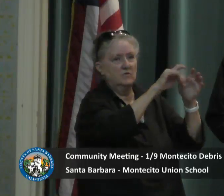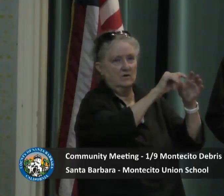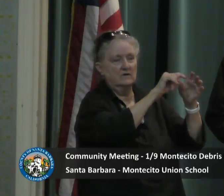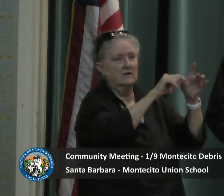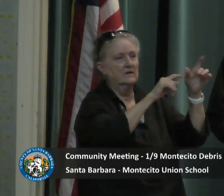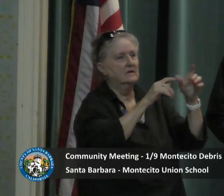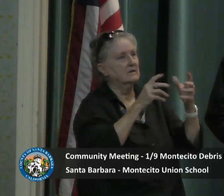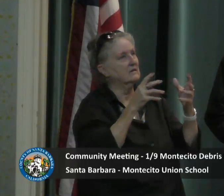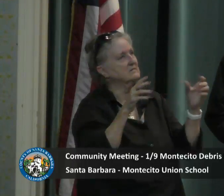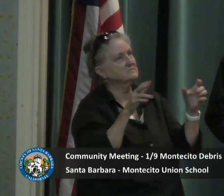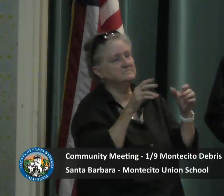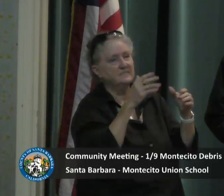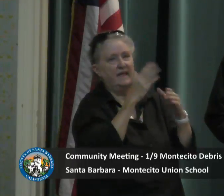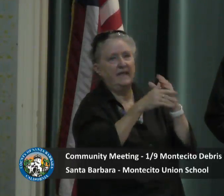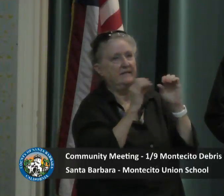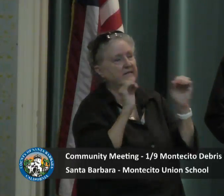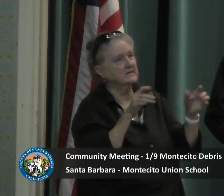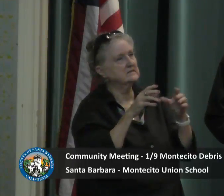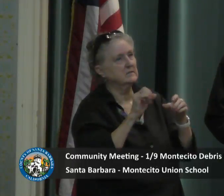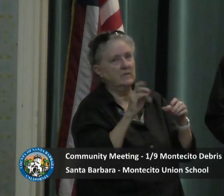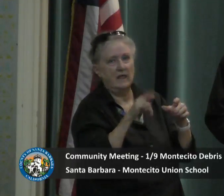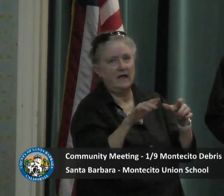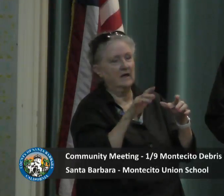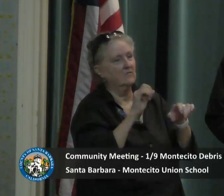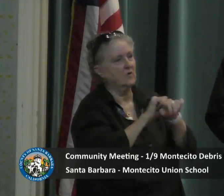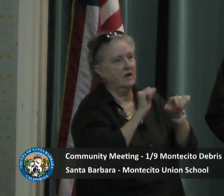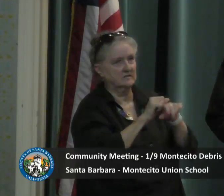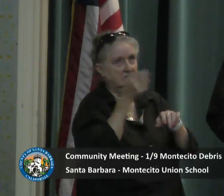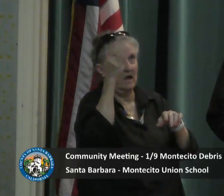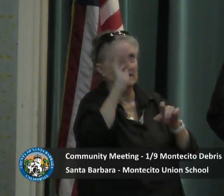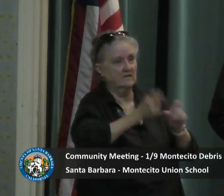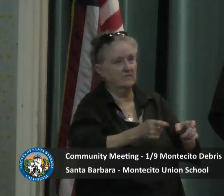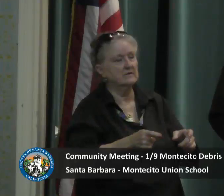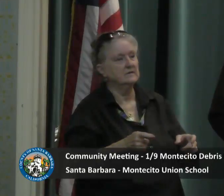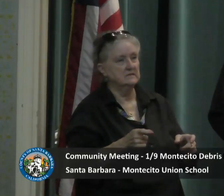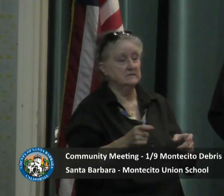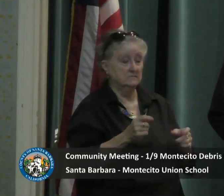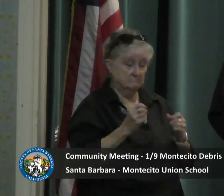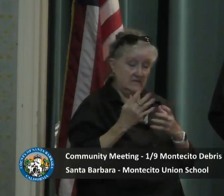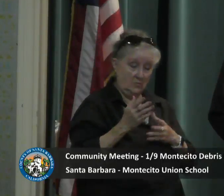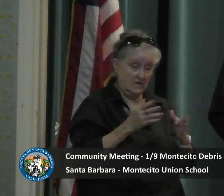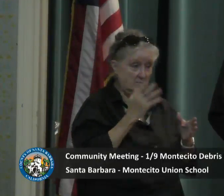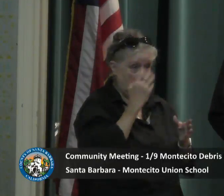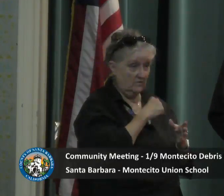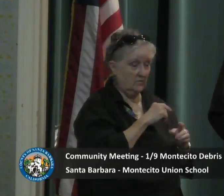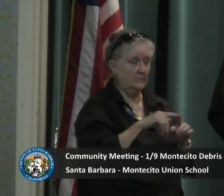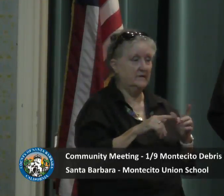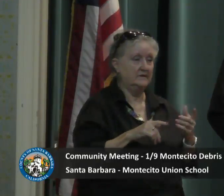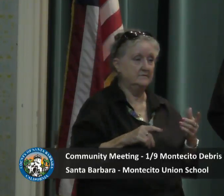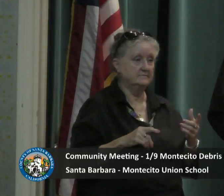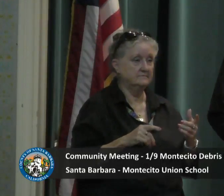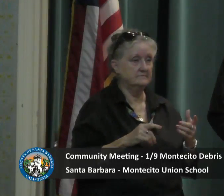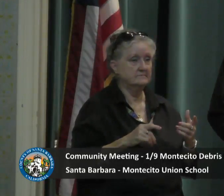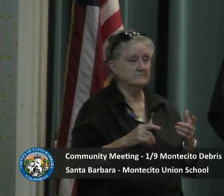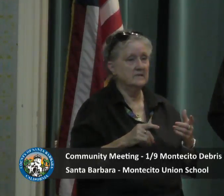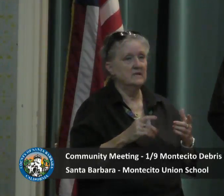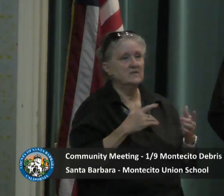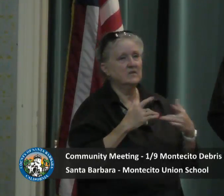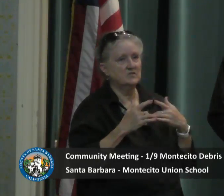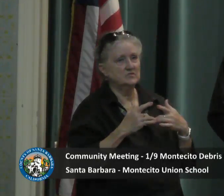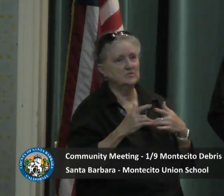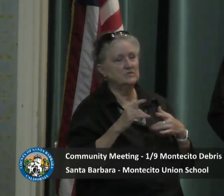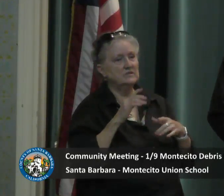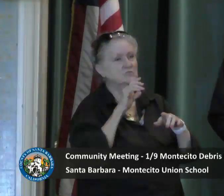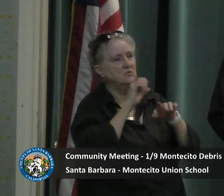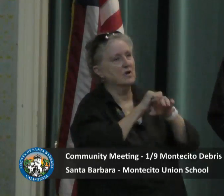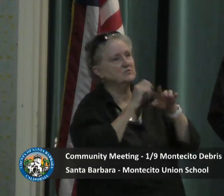an endless supply. That's something God gave us, and in many ways they're beautiful. But the concern are the